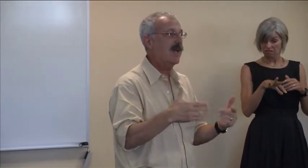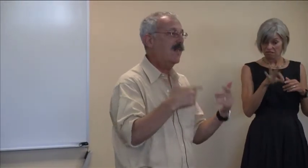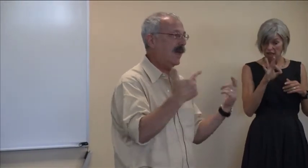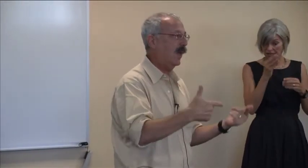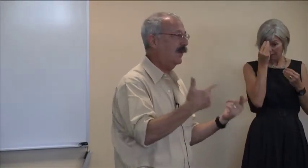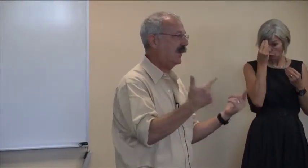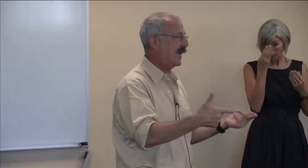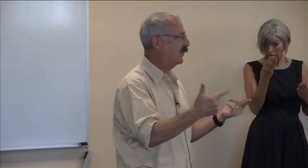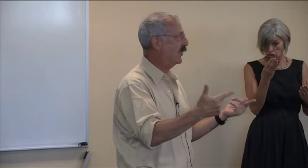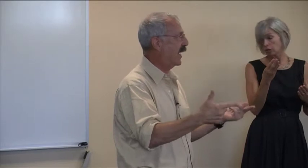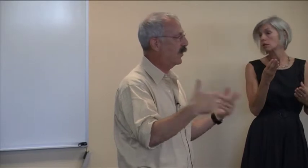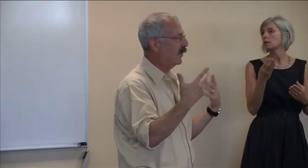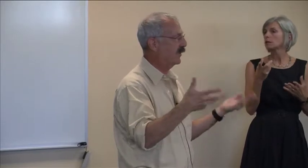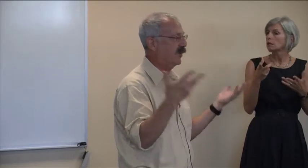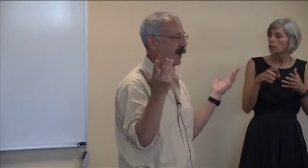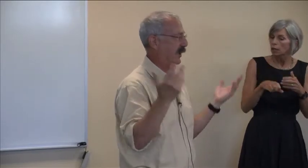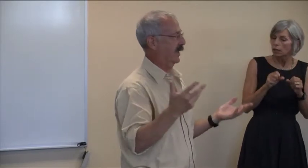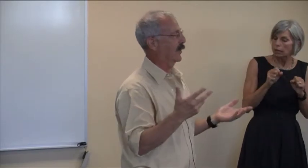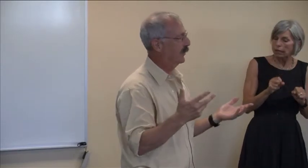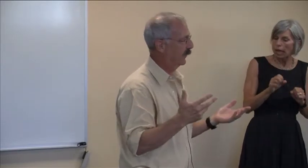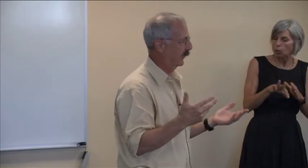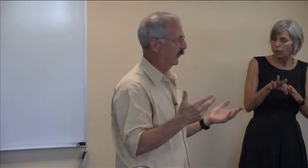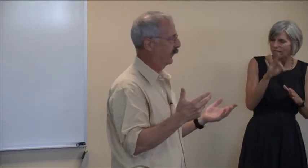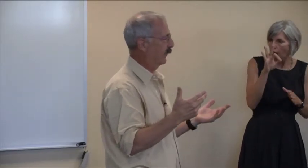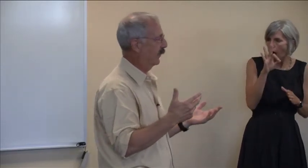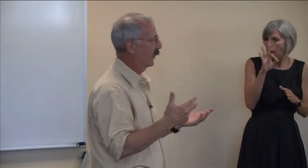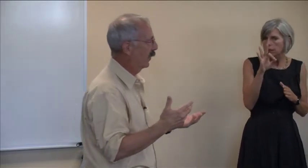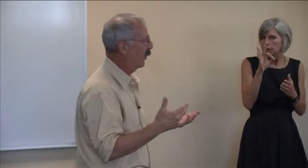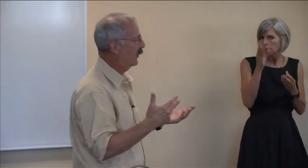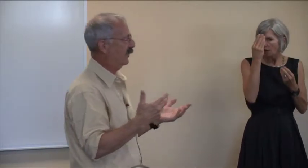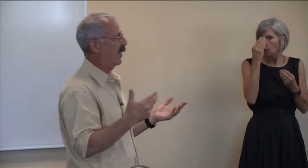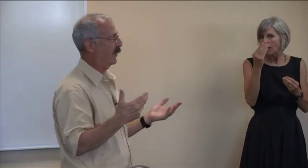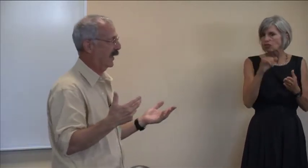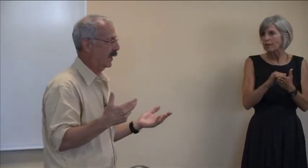could find that help us answer that, or is it talk radio?